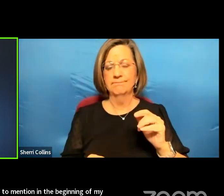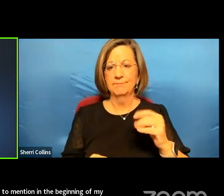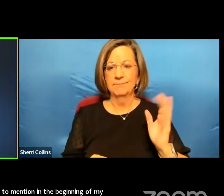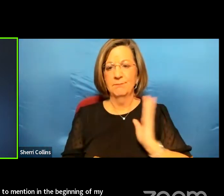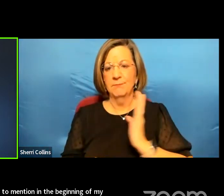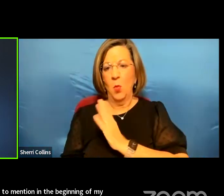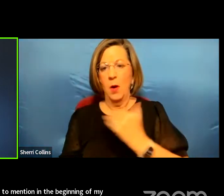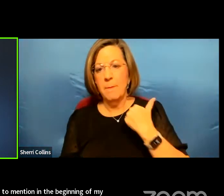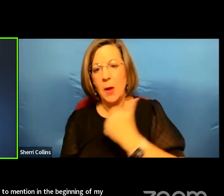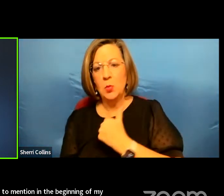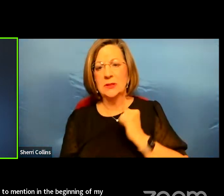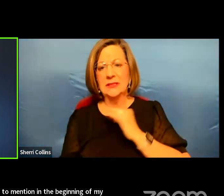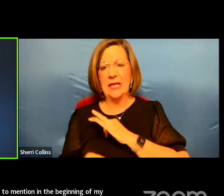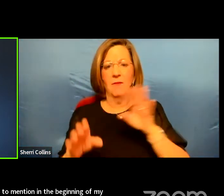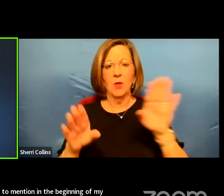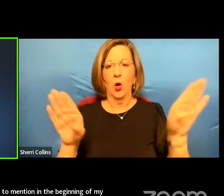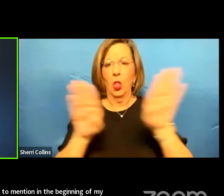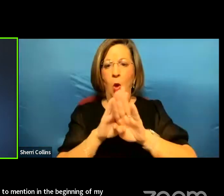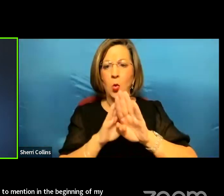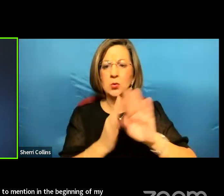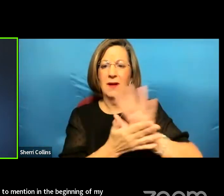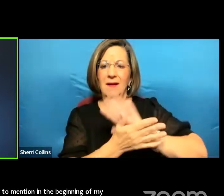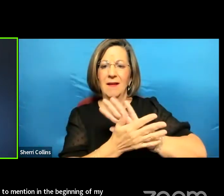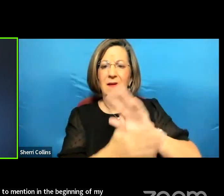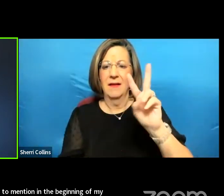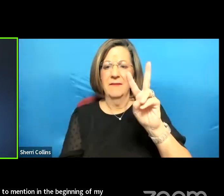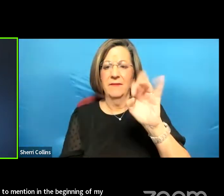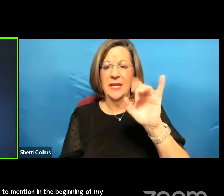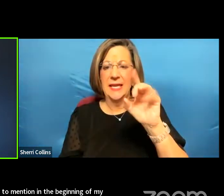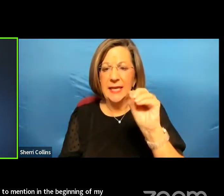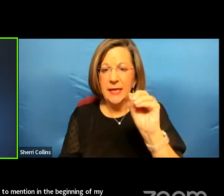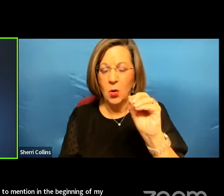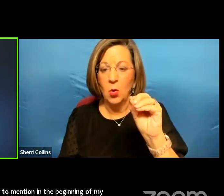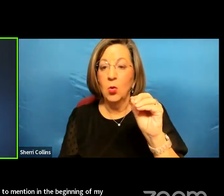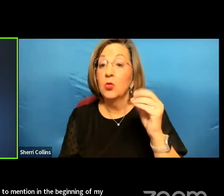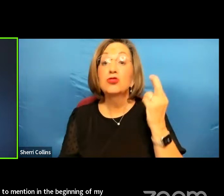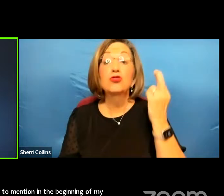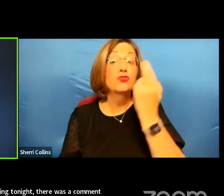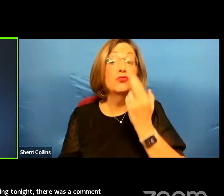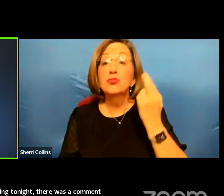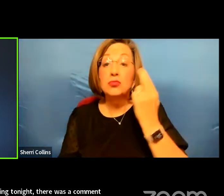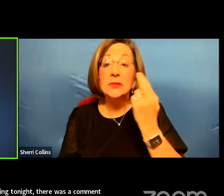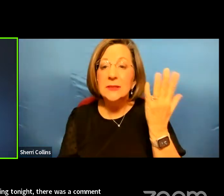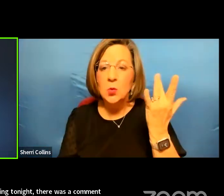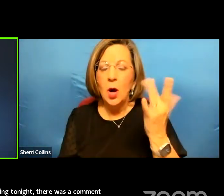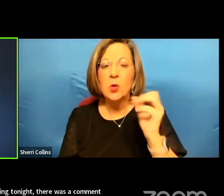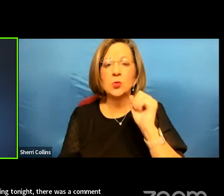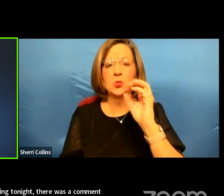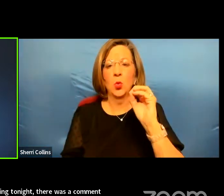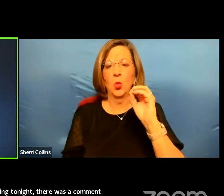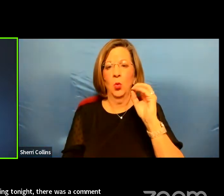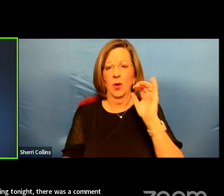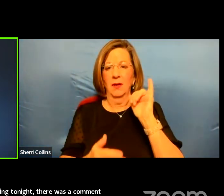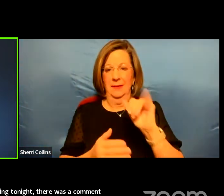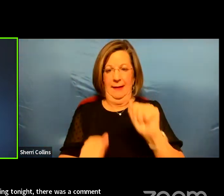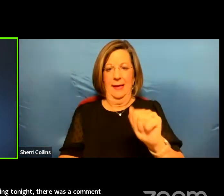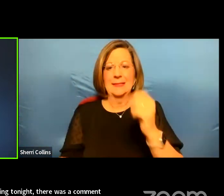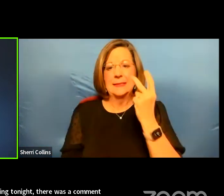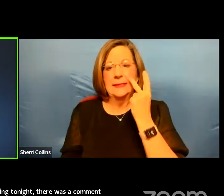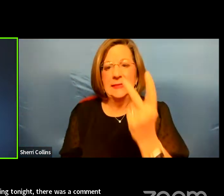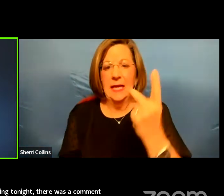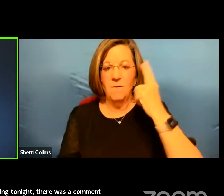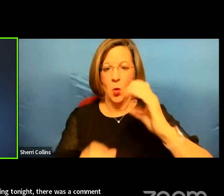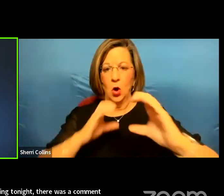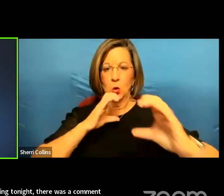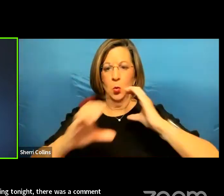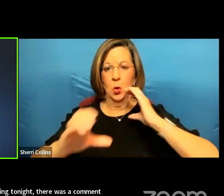comment wondering why all of the board members and the staff are turning off their videos. And the reason why we're doing